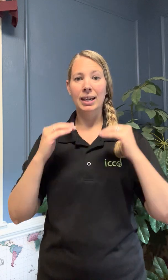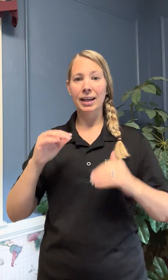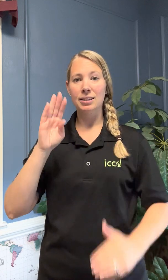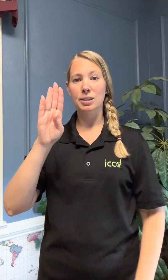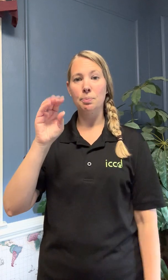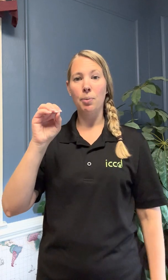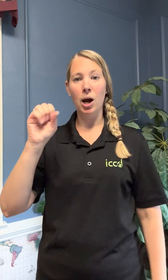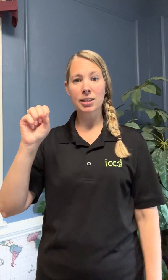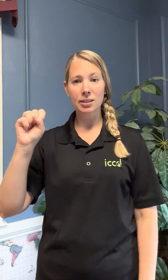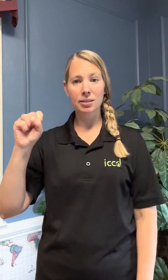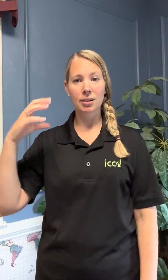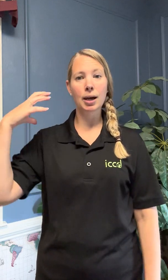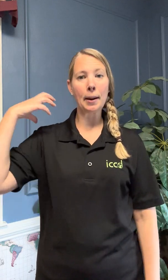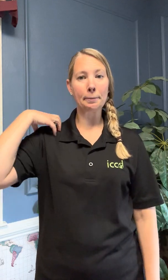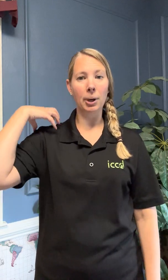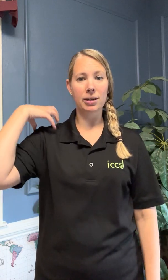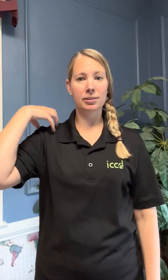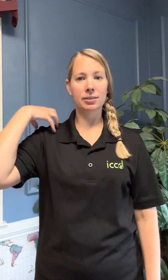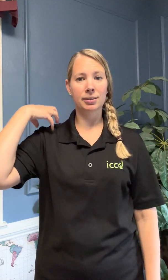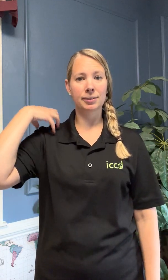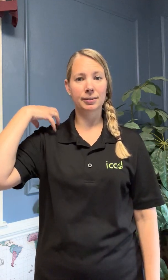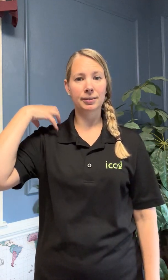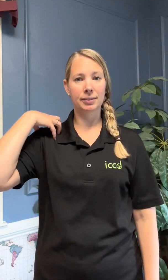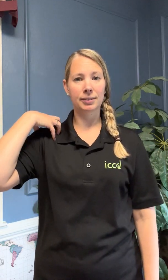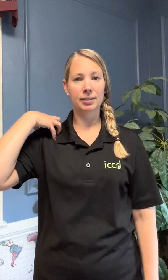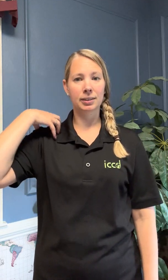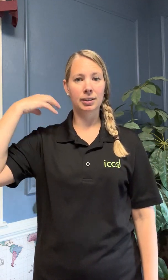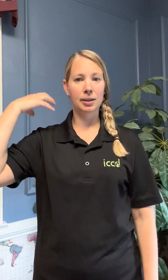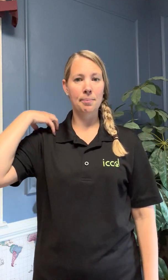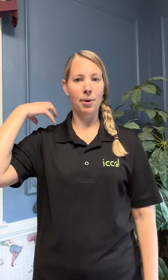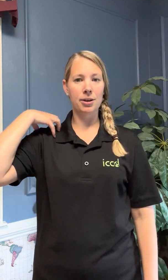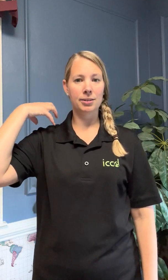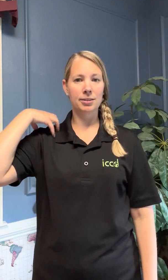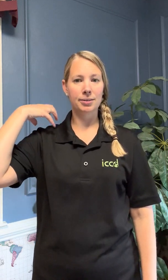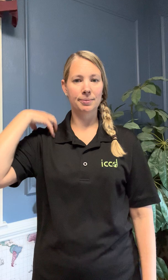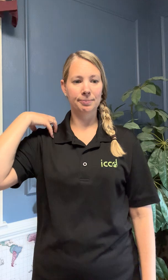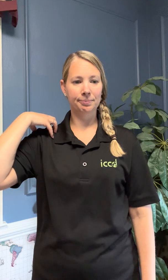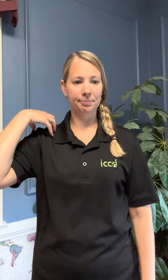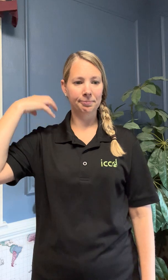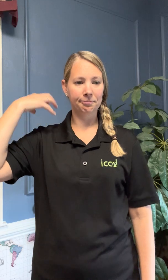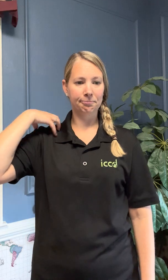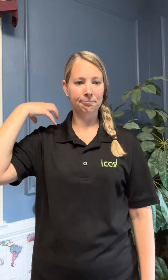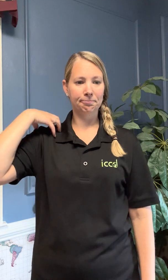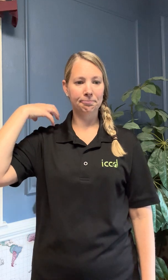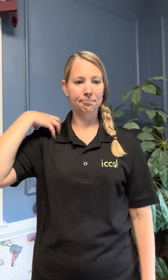Next is boss, boss, boss.